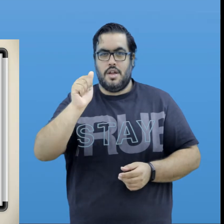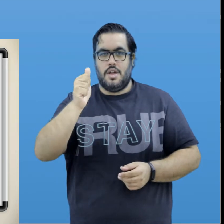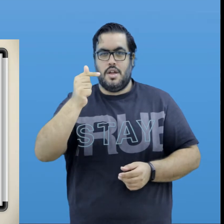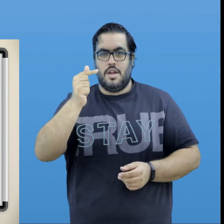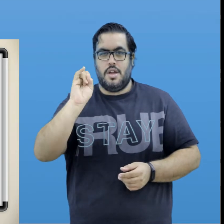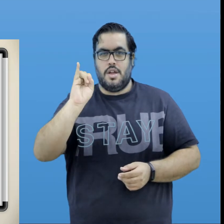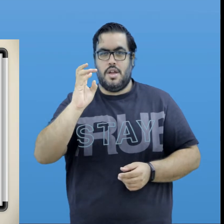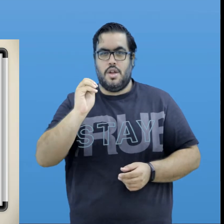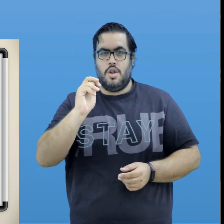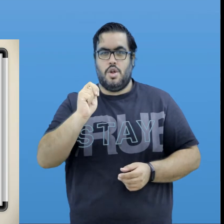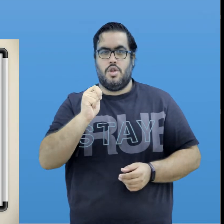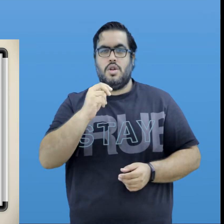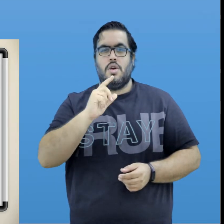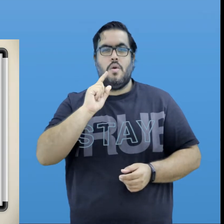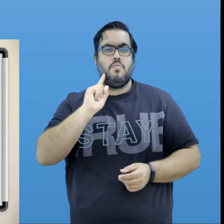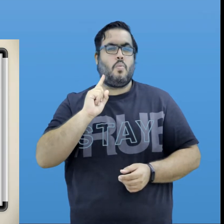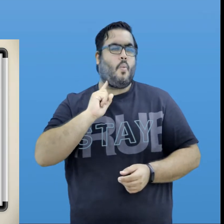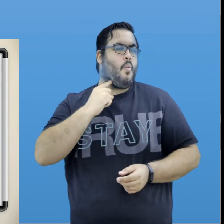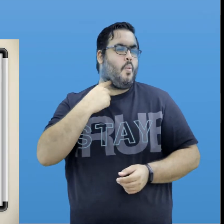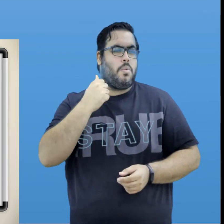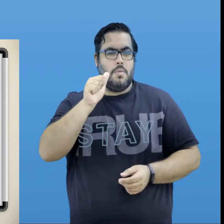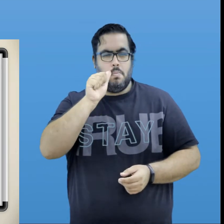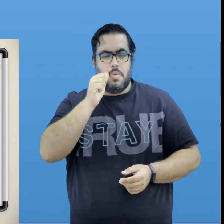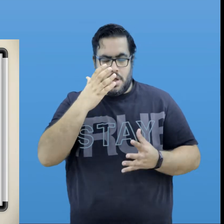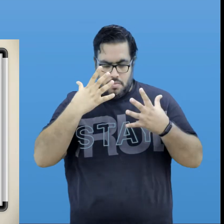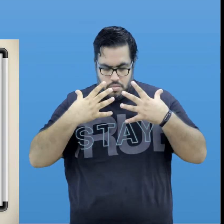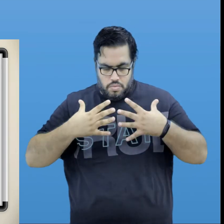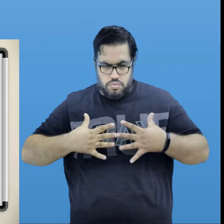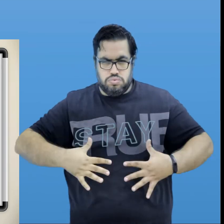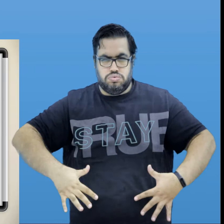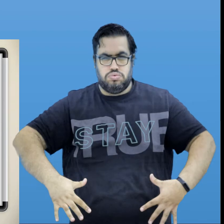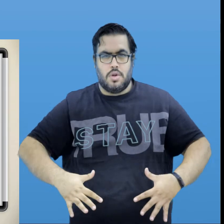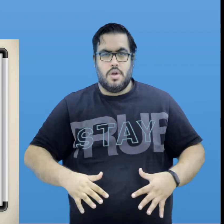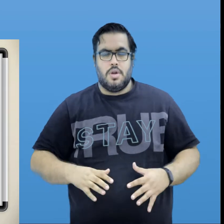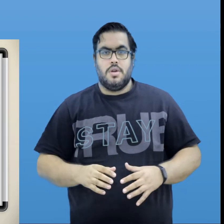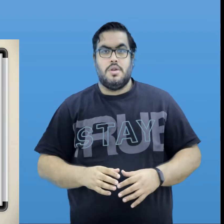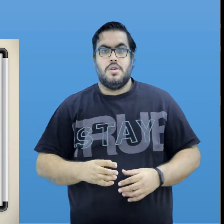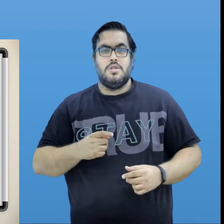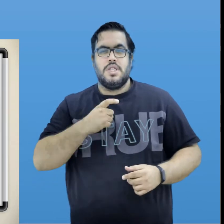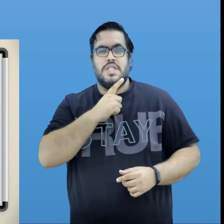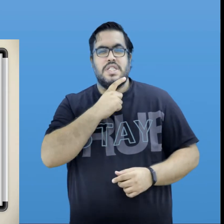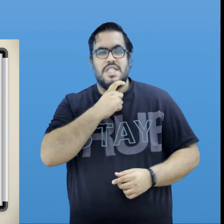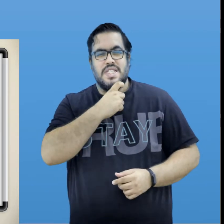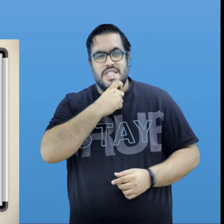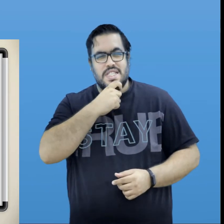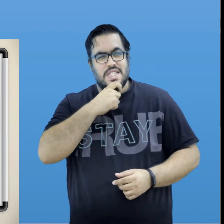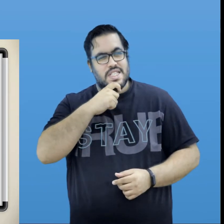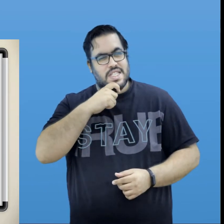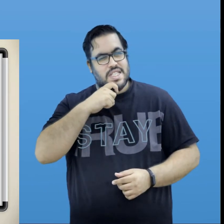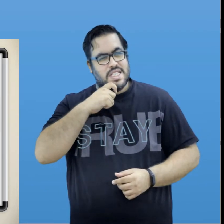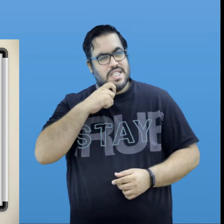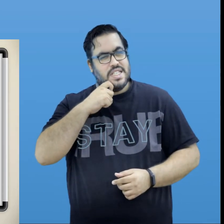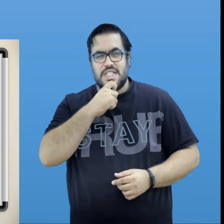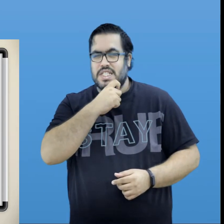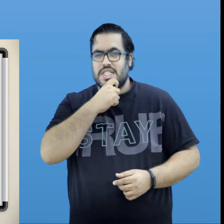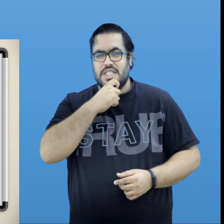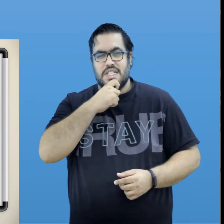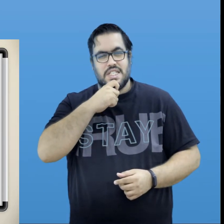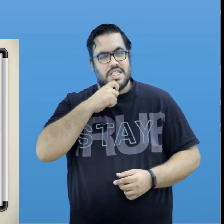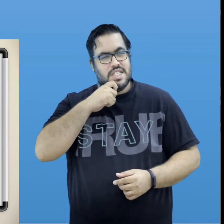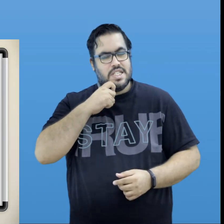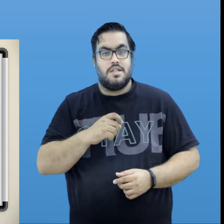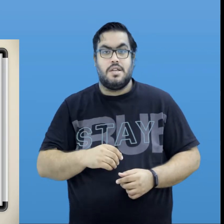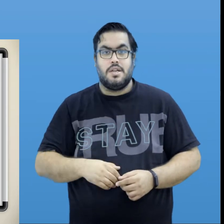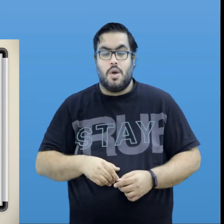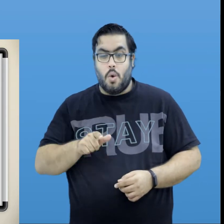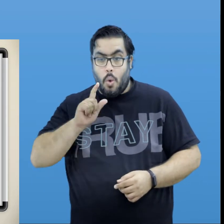mind to get a perfect summary. First of all, pay attention to your content and relevance of ideas.